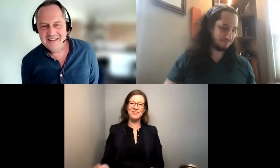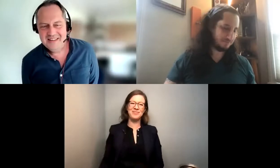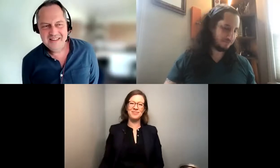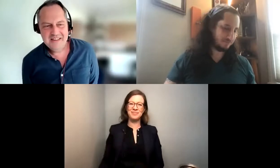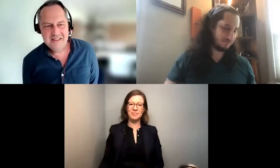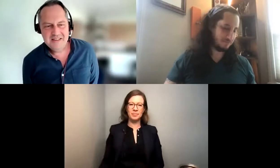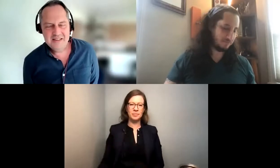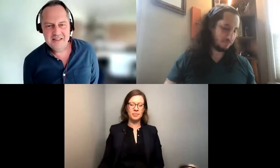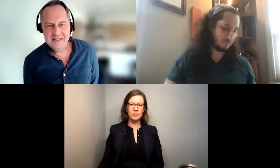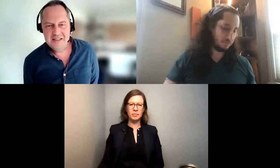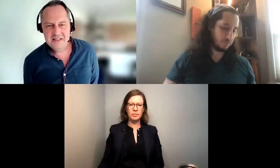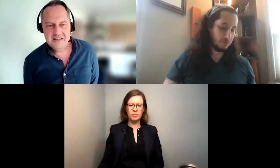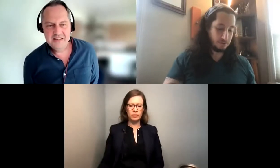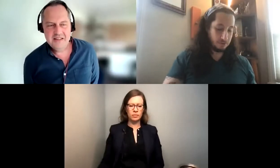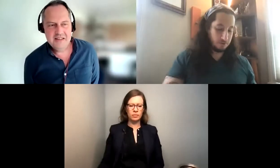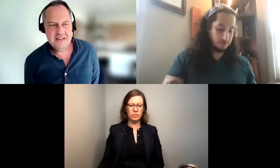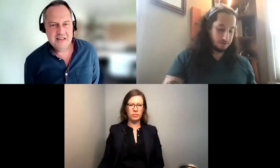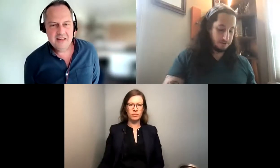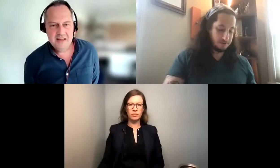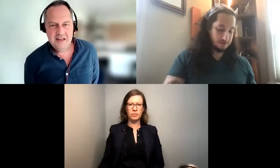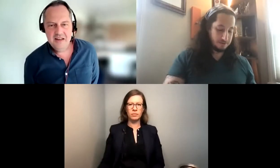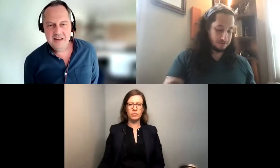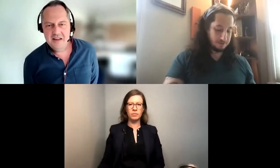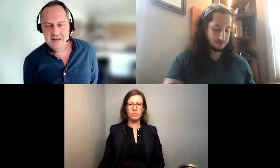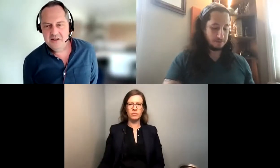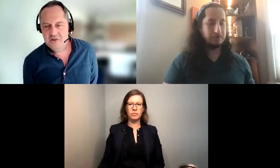Introducing the Front Gate Outdoor.